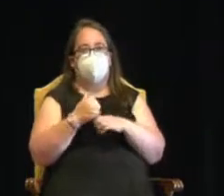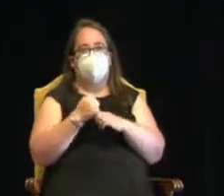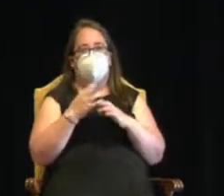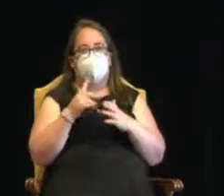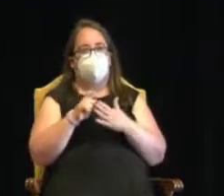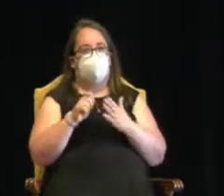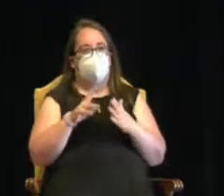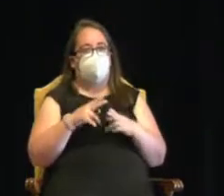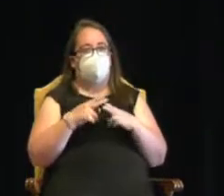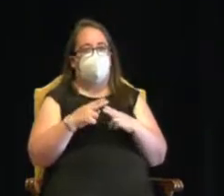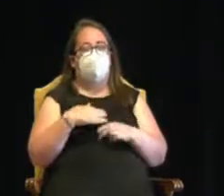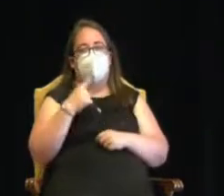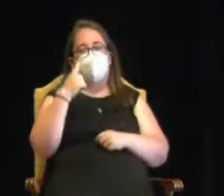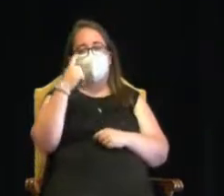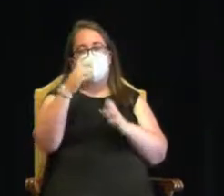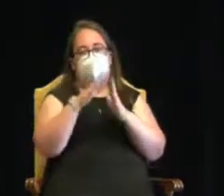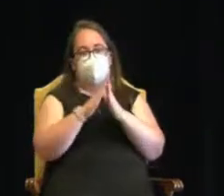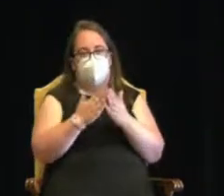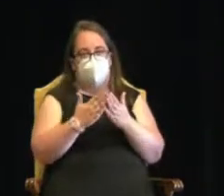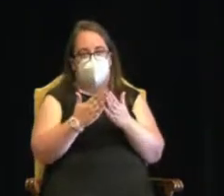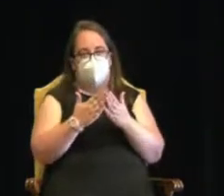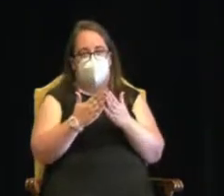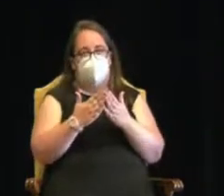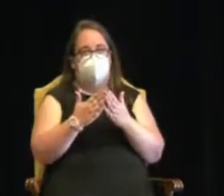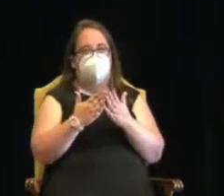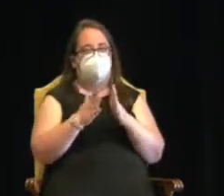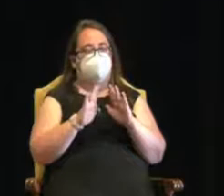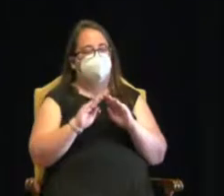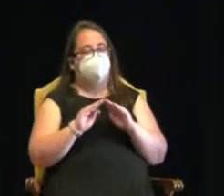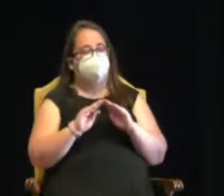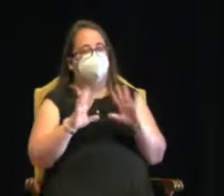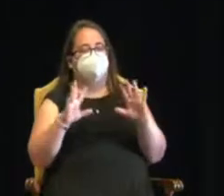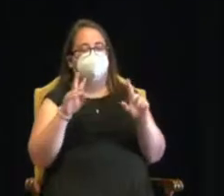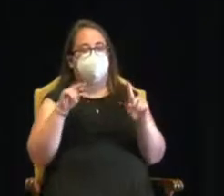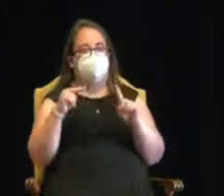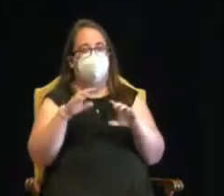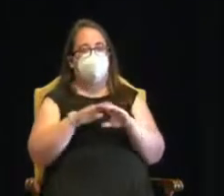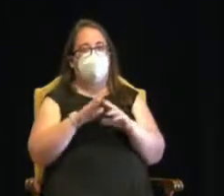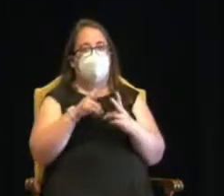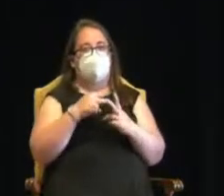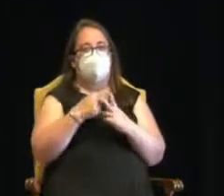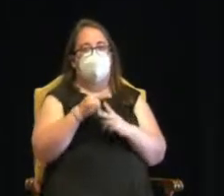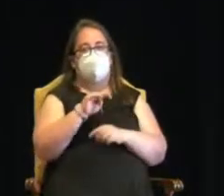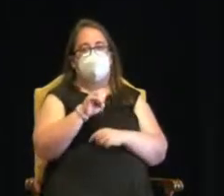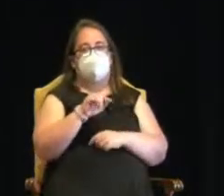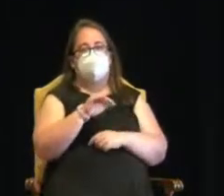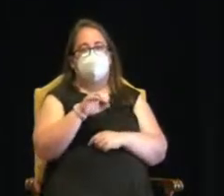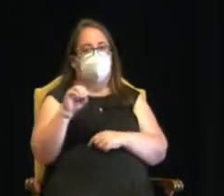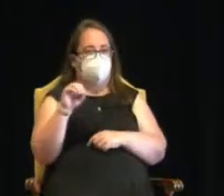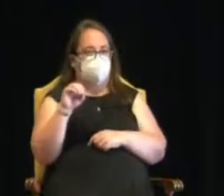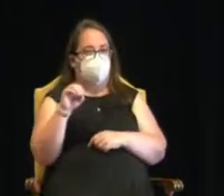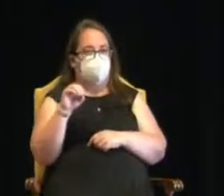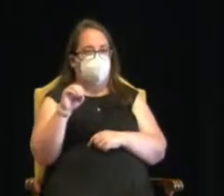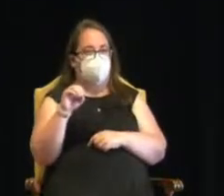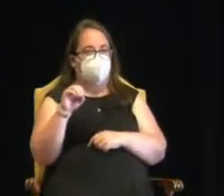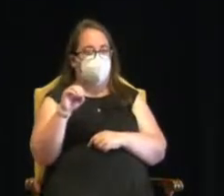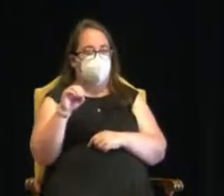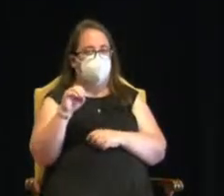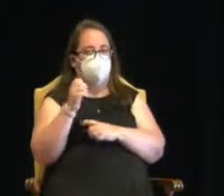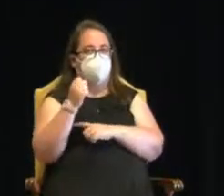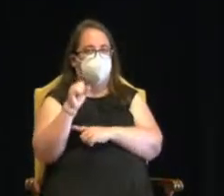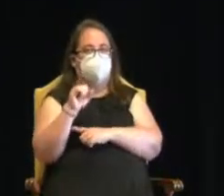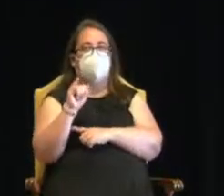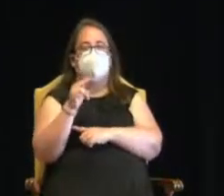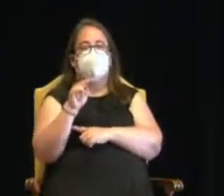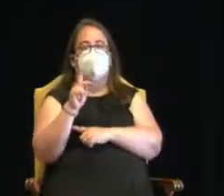Girl my dream novel, the sharpest, clearest eyed take on our Me Too reckoning yet, plus enthralling. In John Warner's